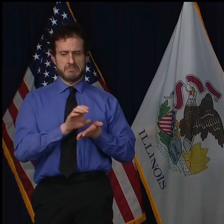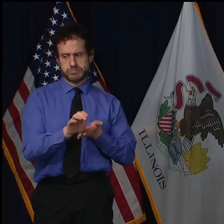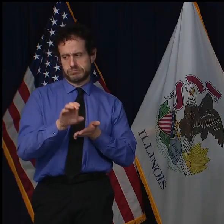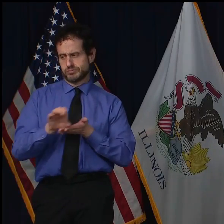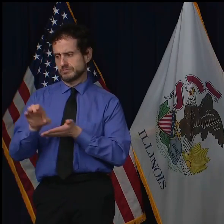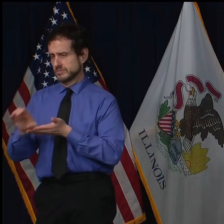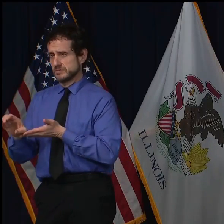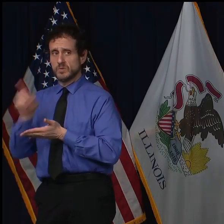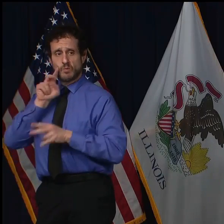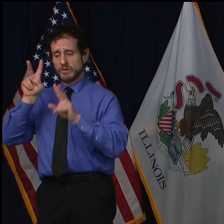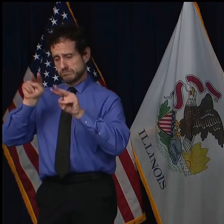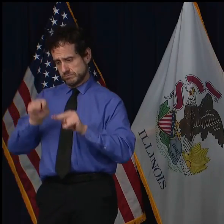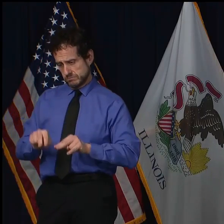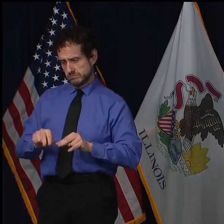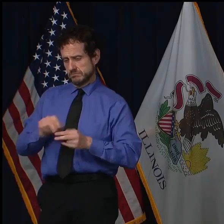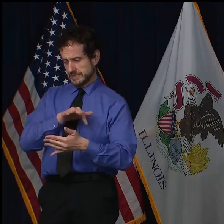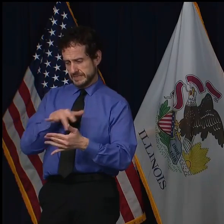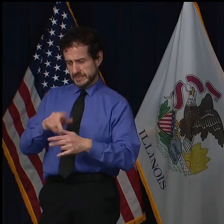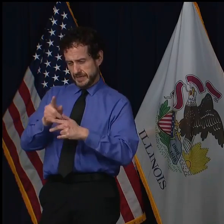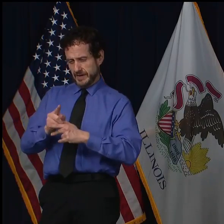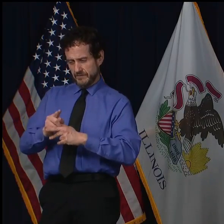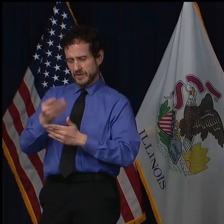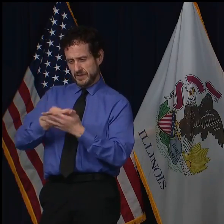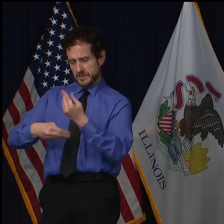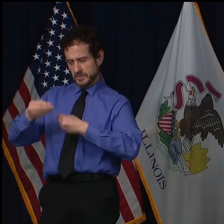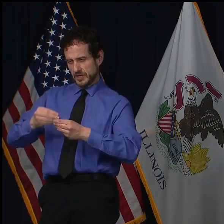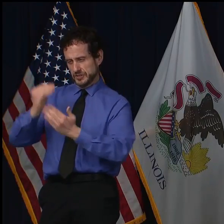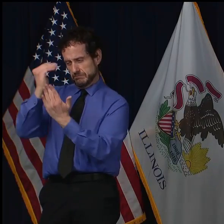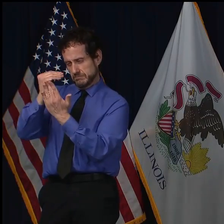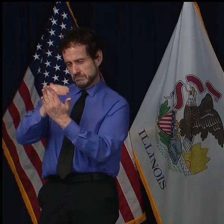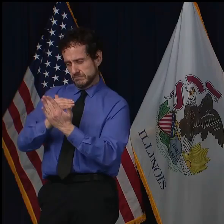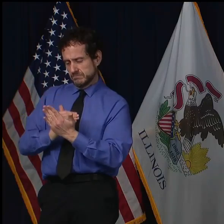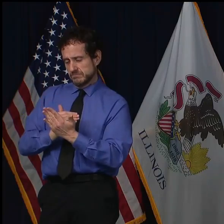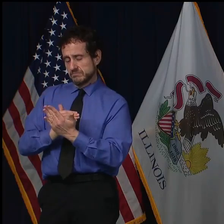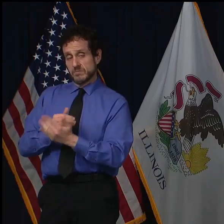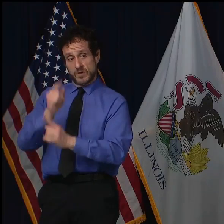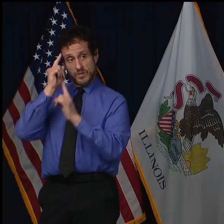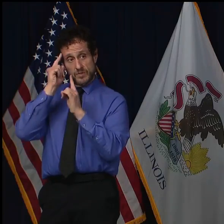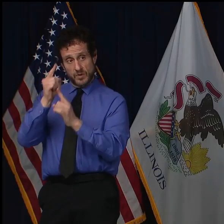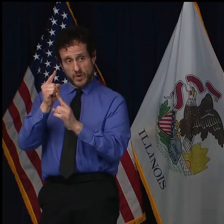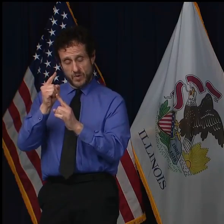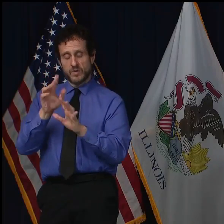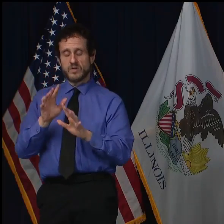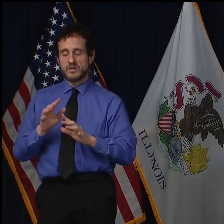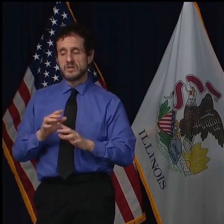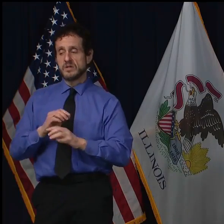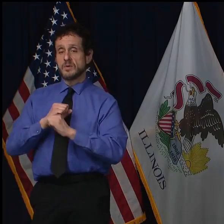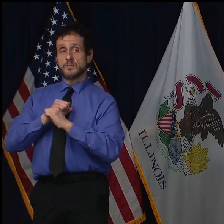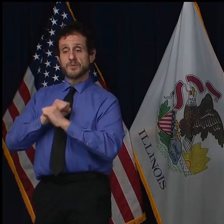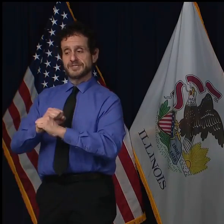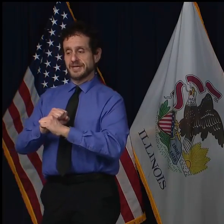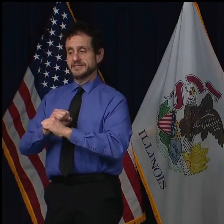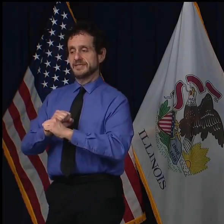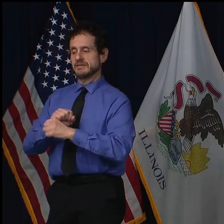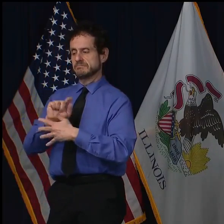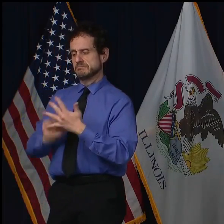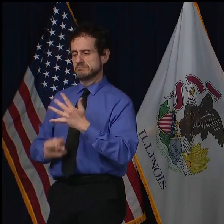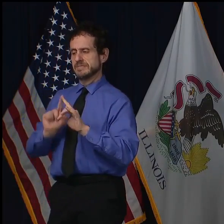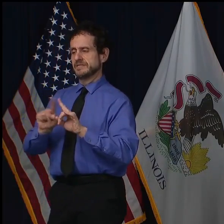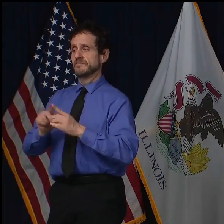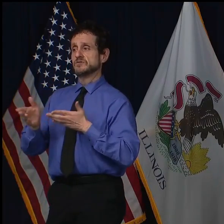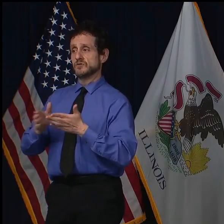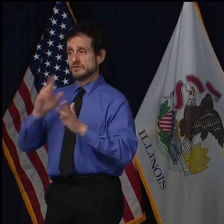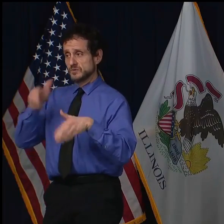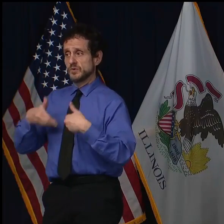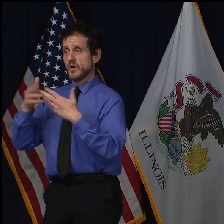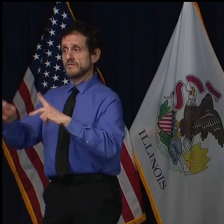that's in the budget, but with an eye toward protecting particularly the services that are offered to